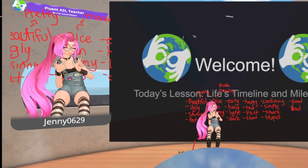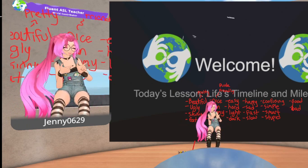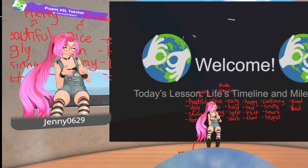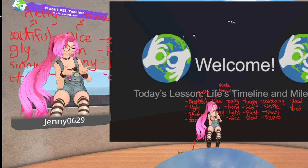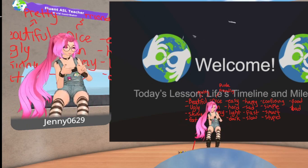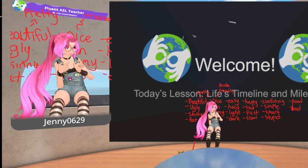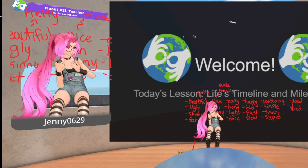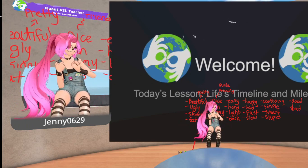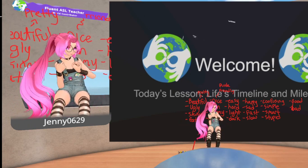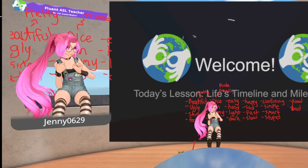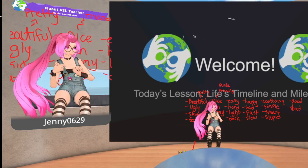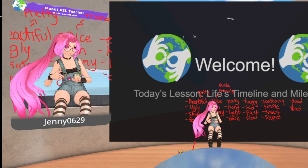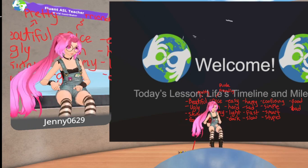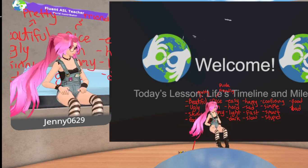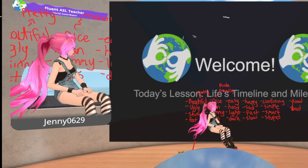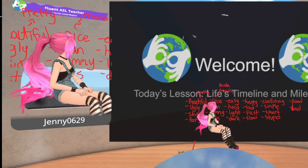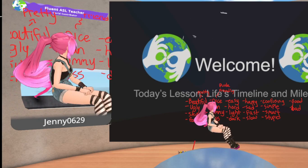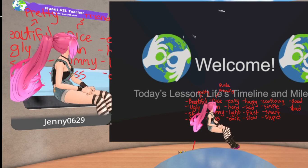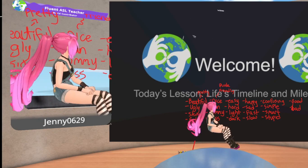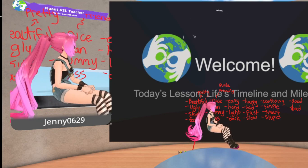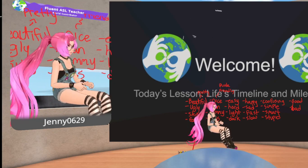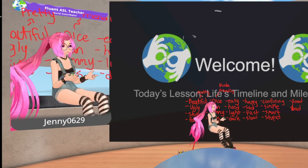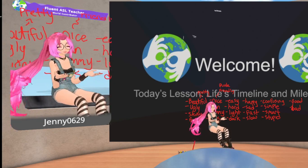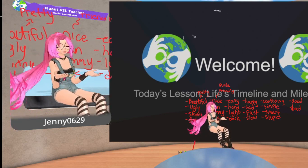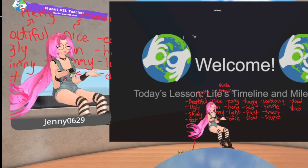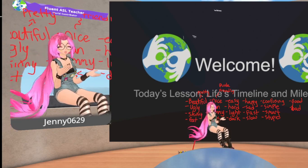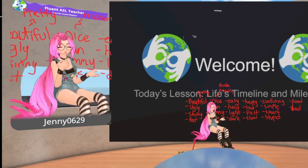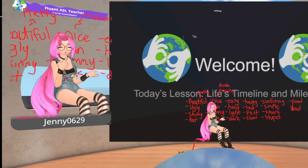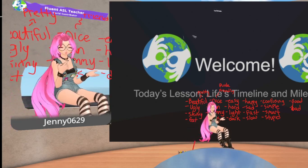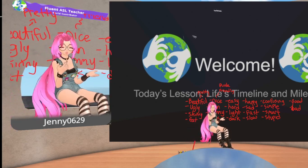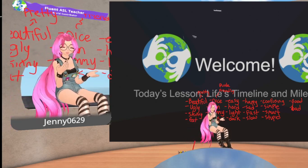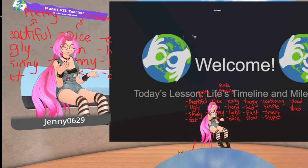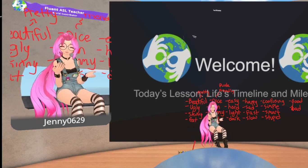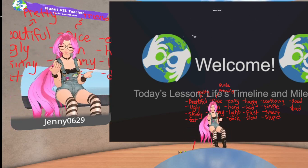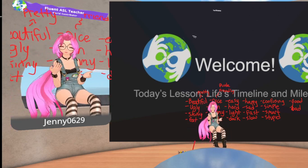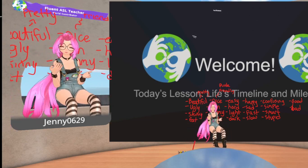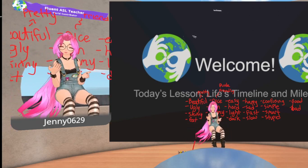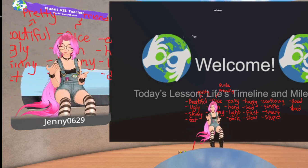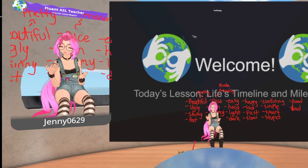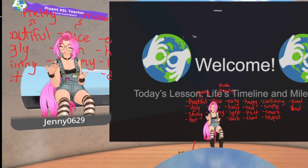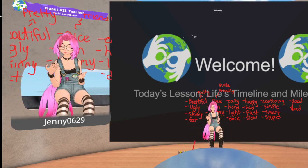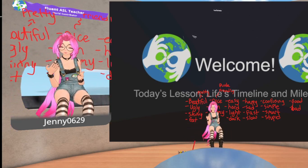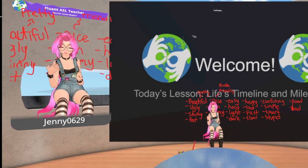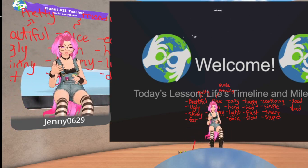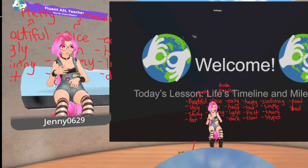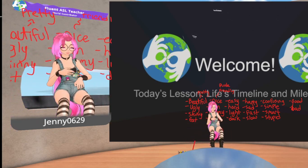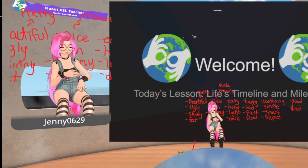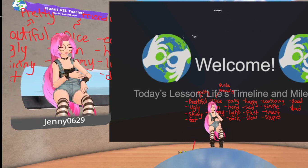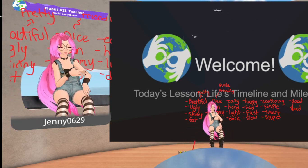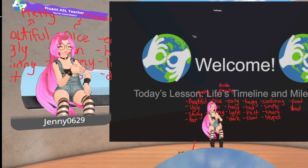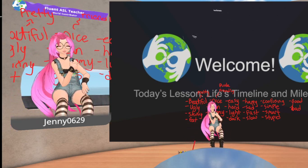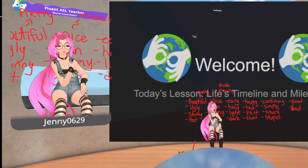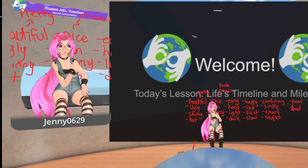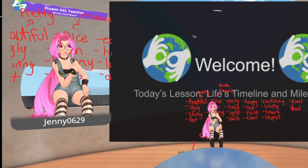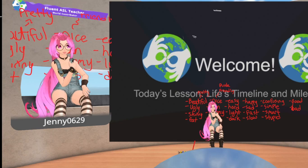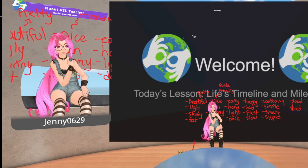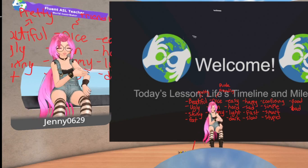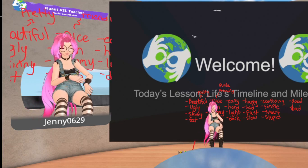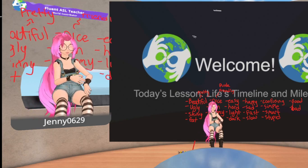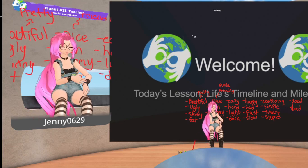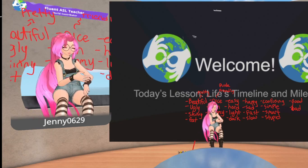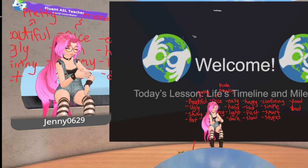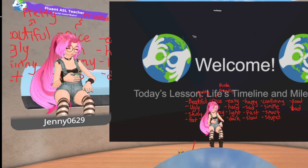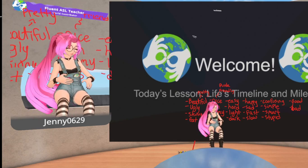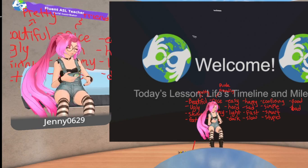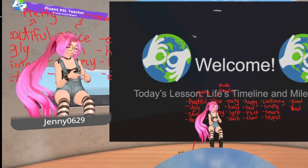quickly. Okay. I've never seen anyone do that, but it just makes no sense for you to say